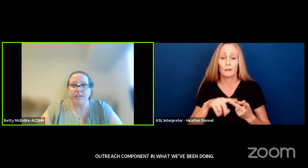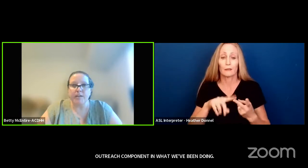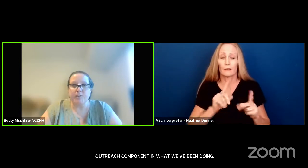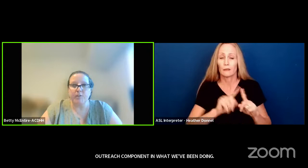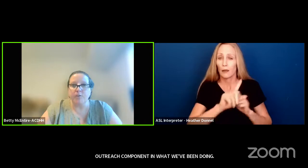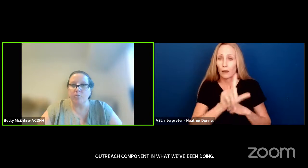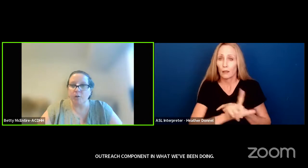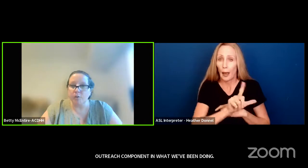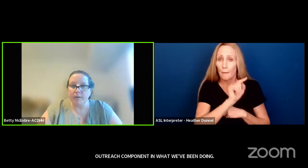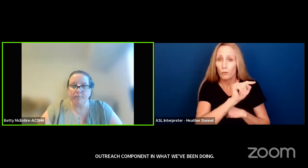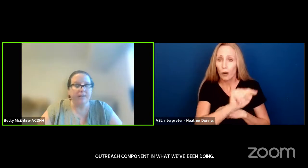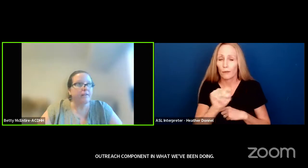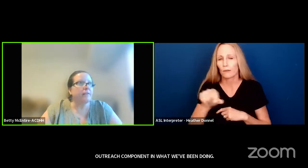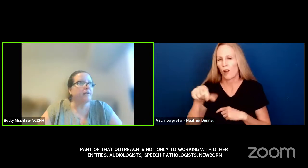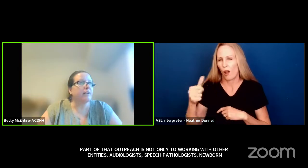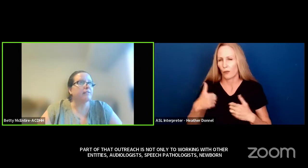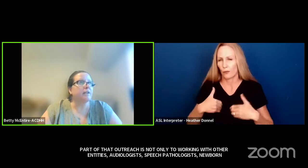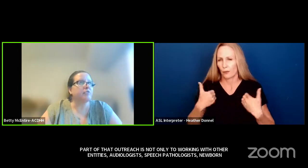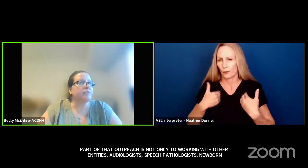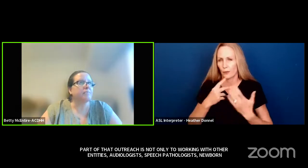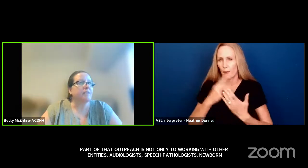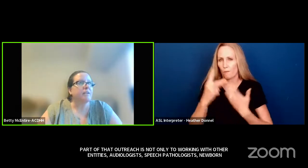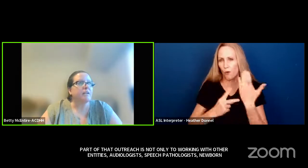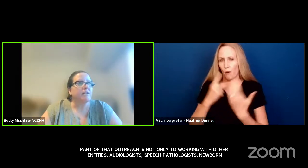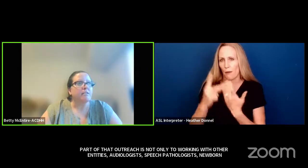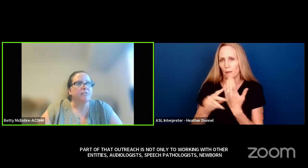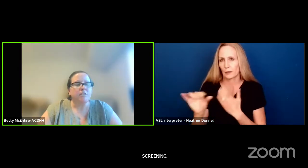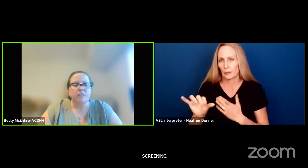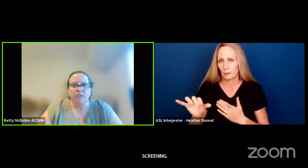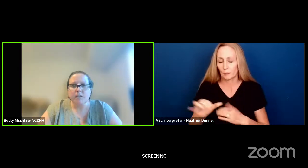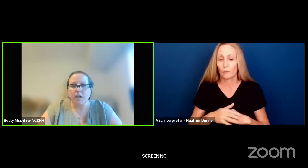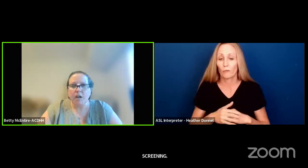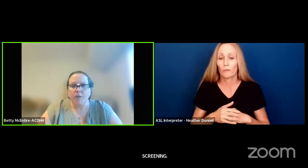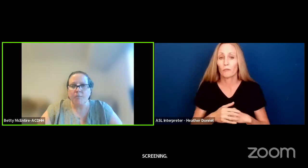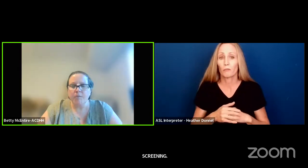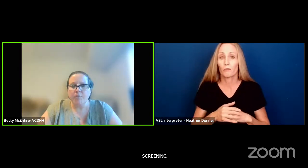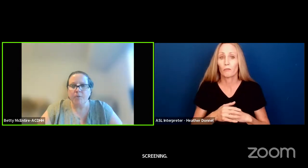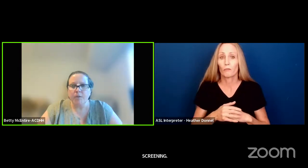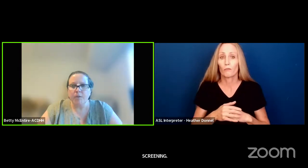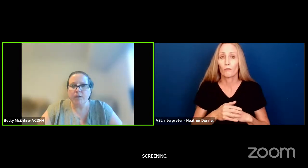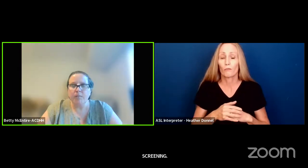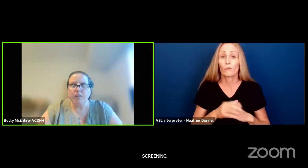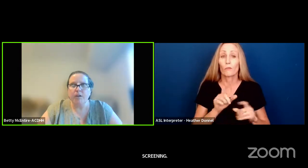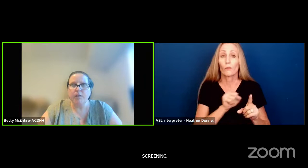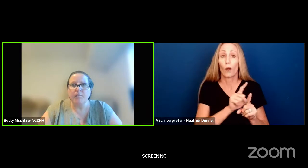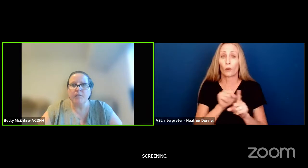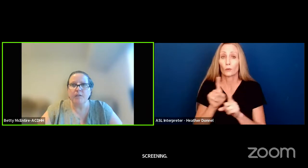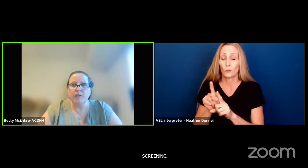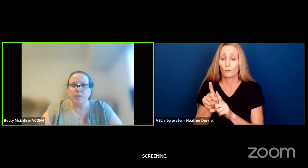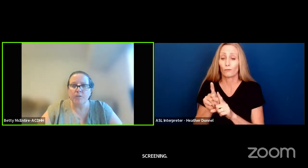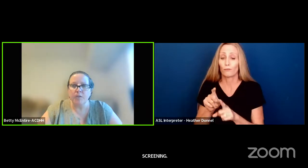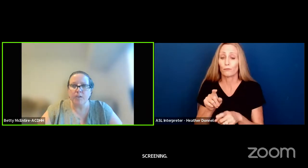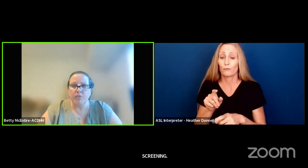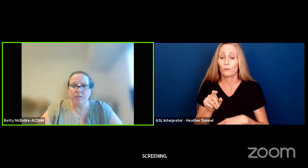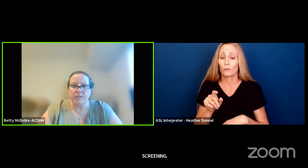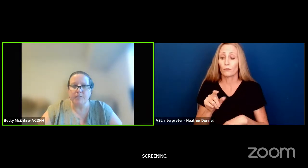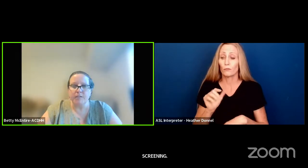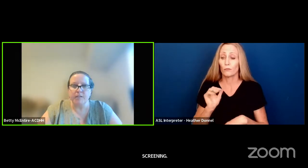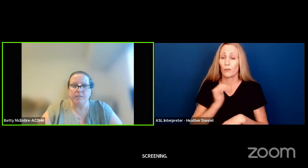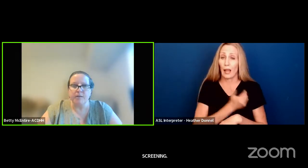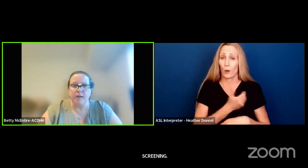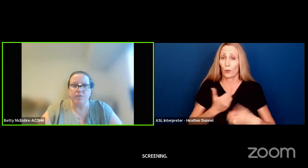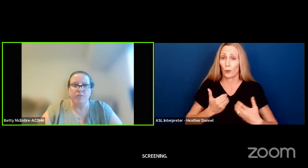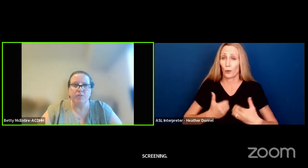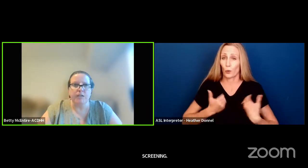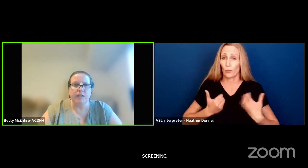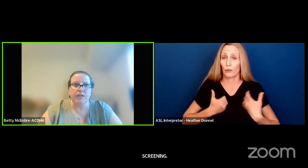libraries, and other youth programming as such. Additionally, the program and our youth engagement